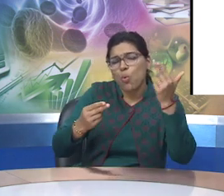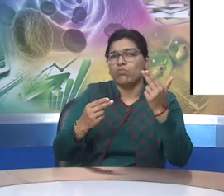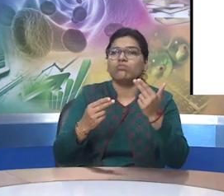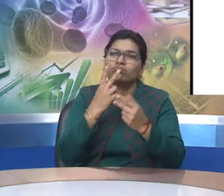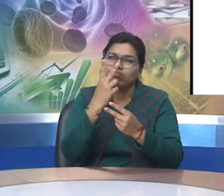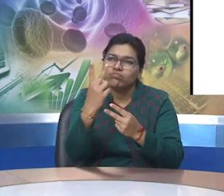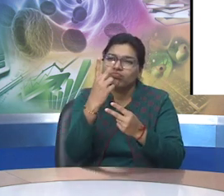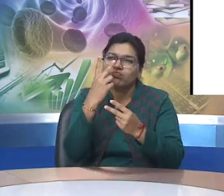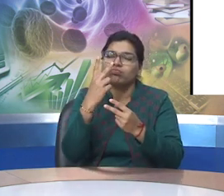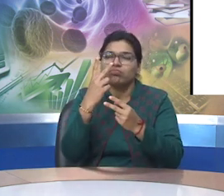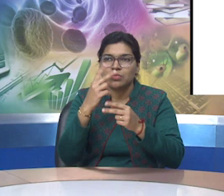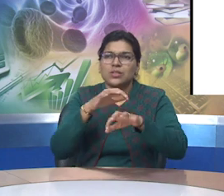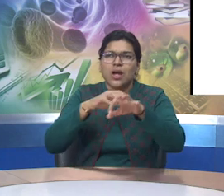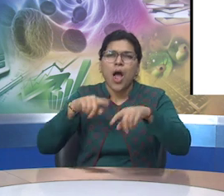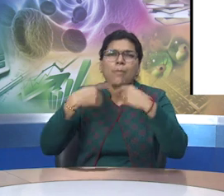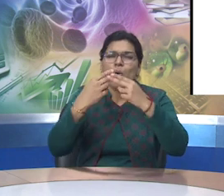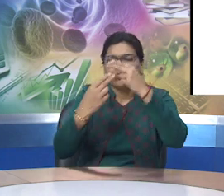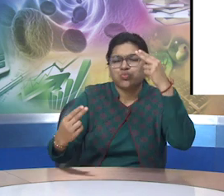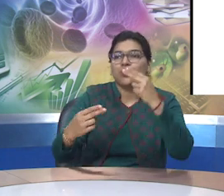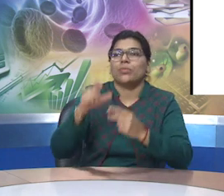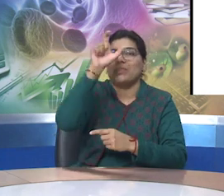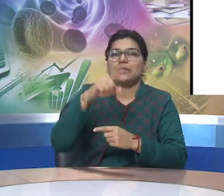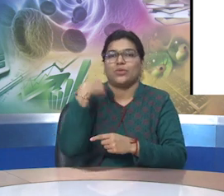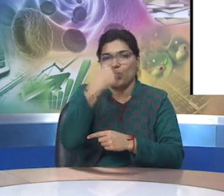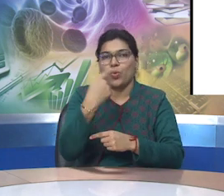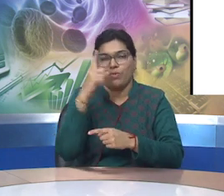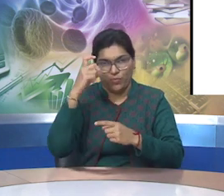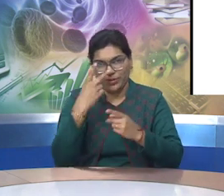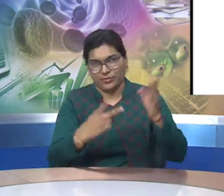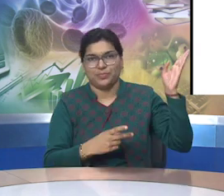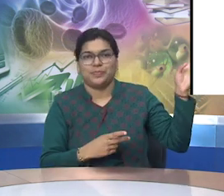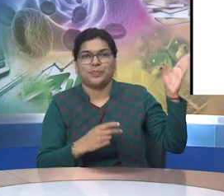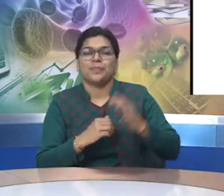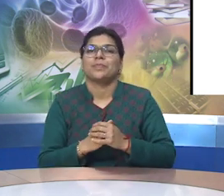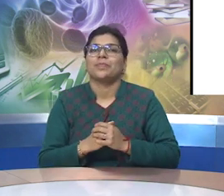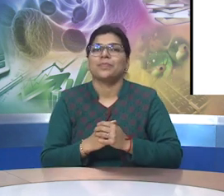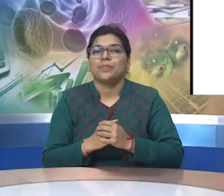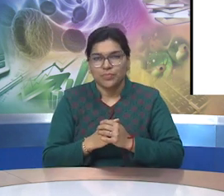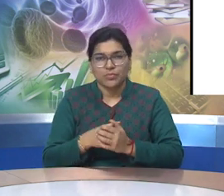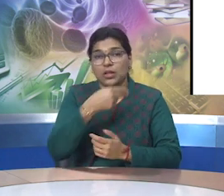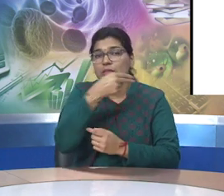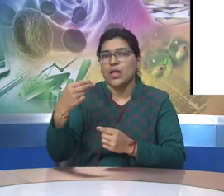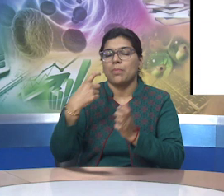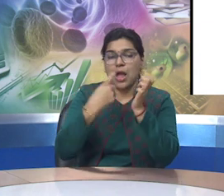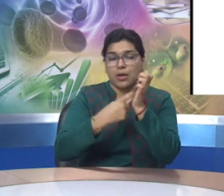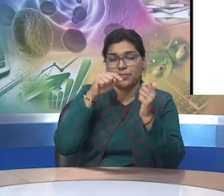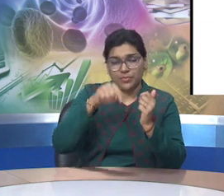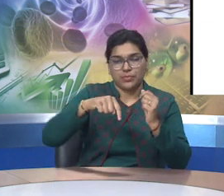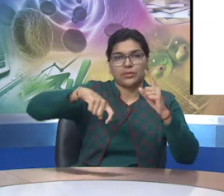The story writer is R.K. Narayan. Here's the photo of him. His name